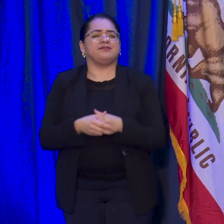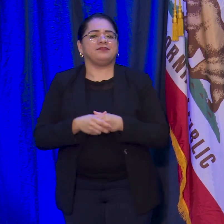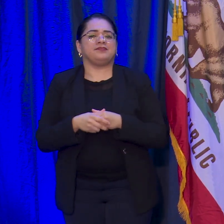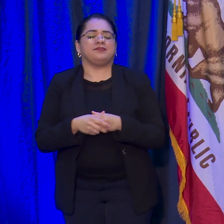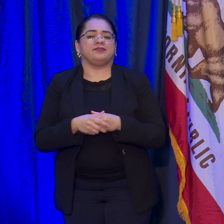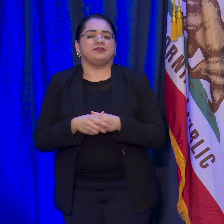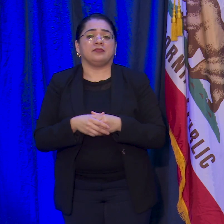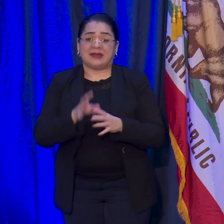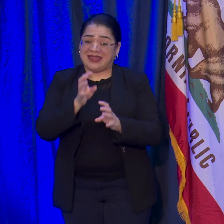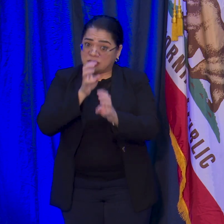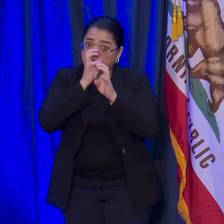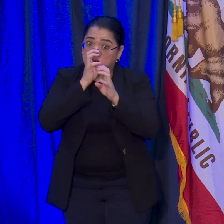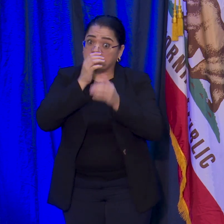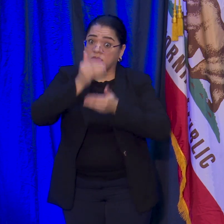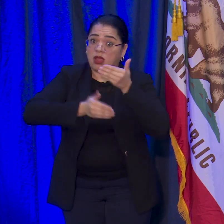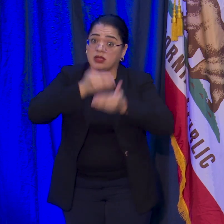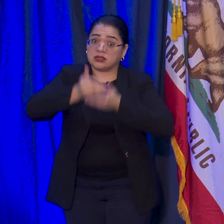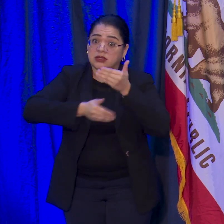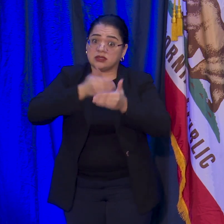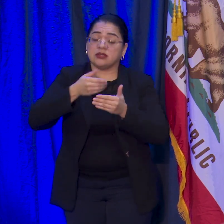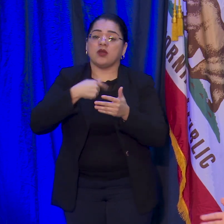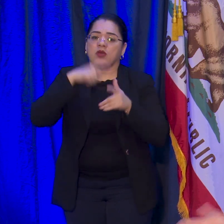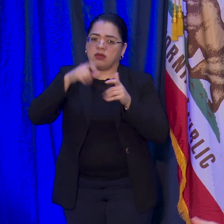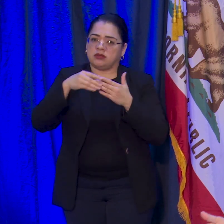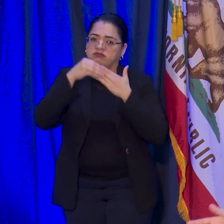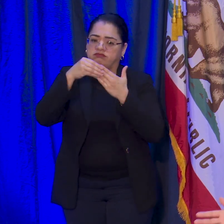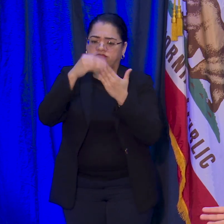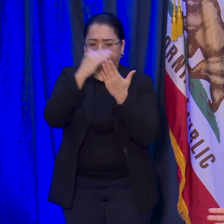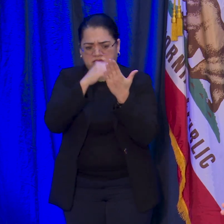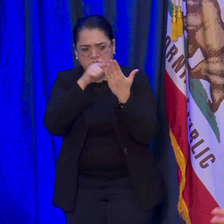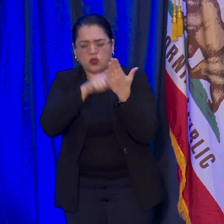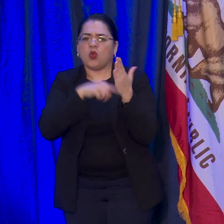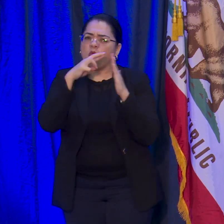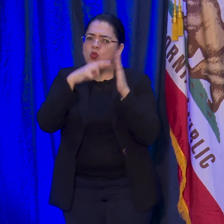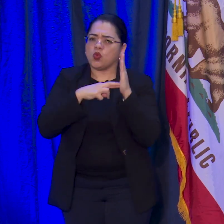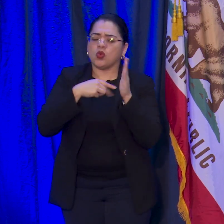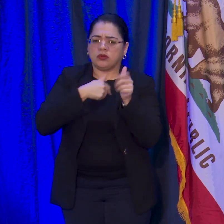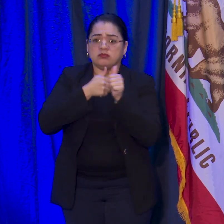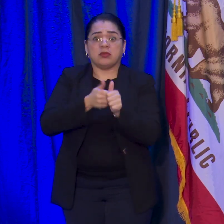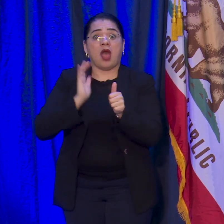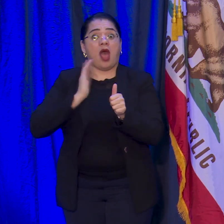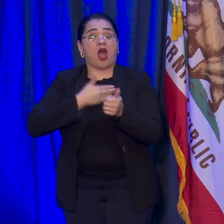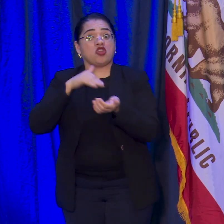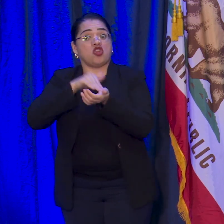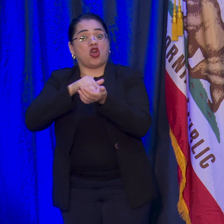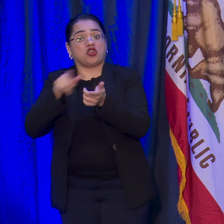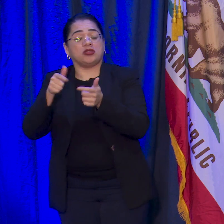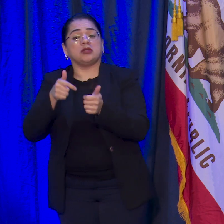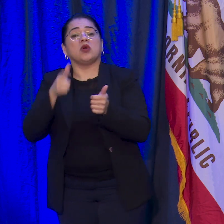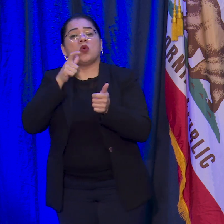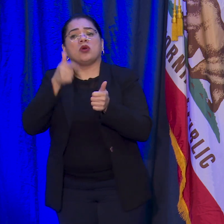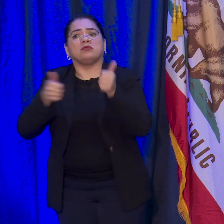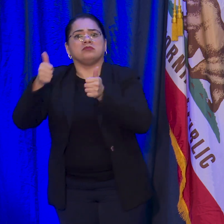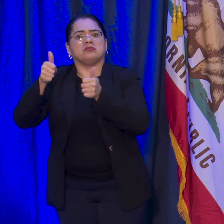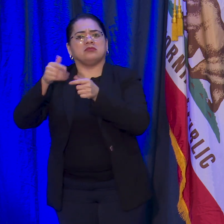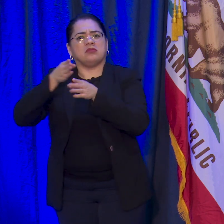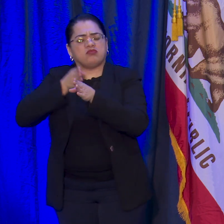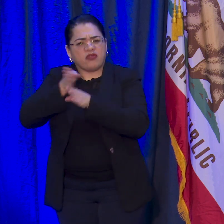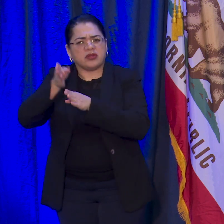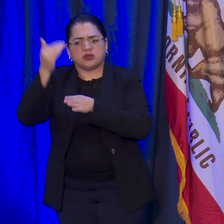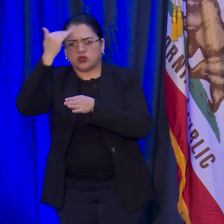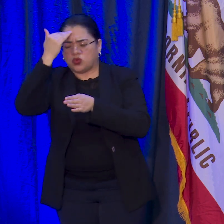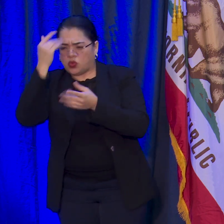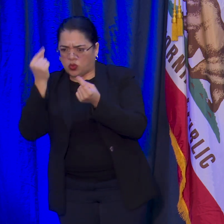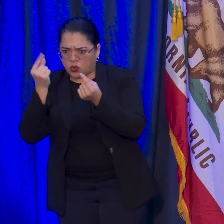a strict process, and there's guidelines that our doctors and our health professionals are following